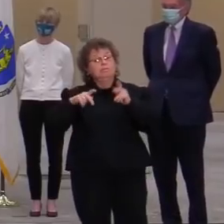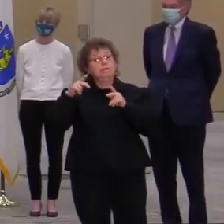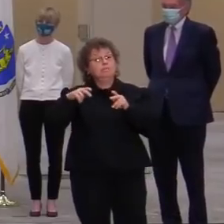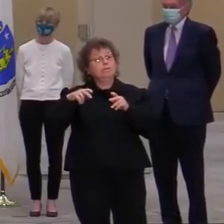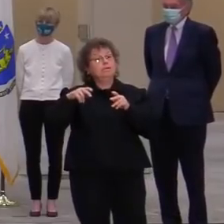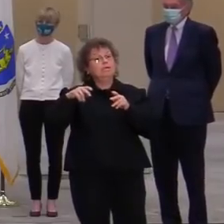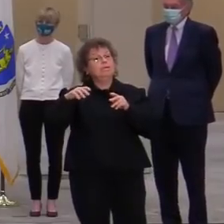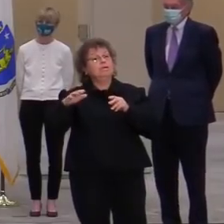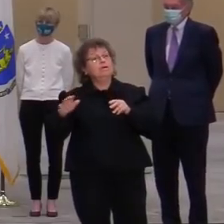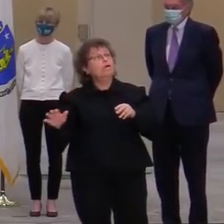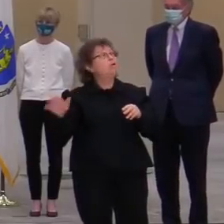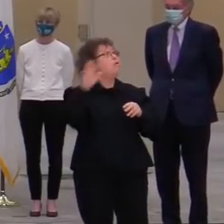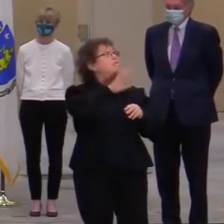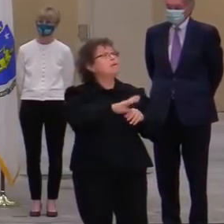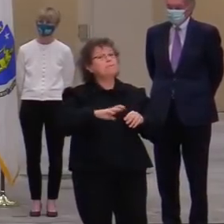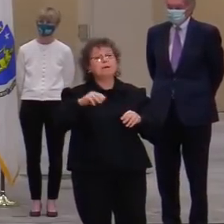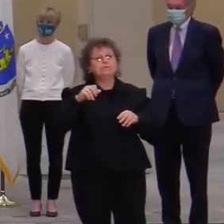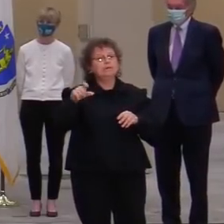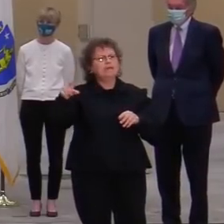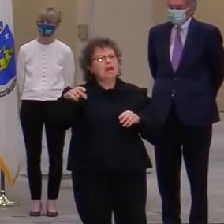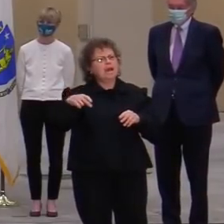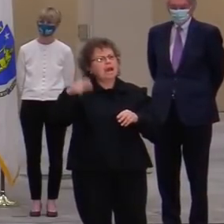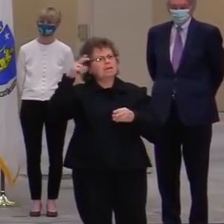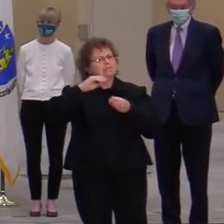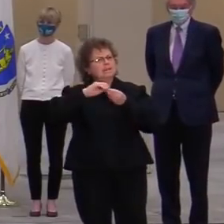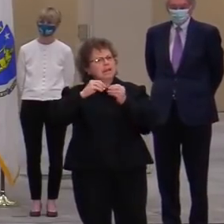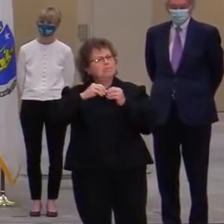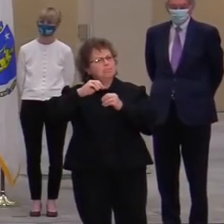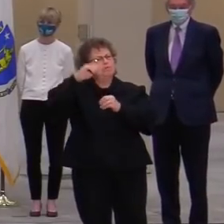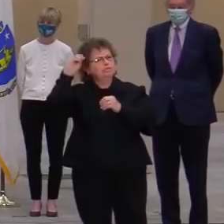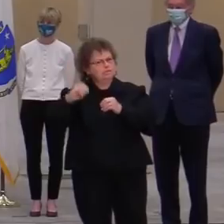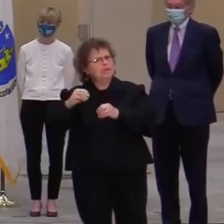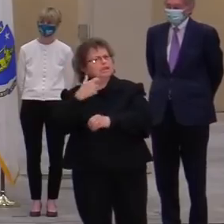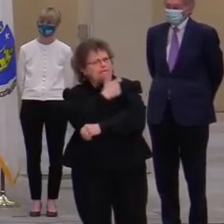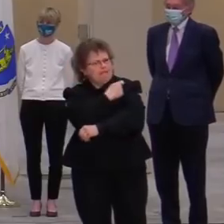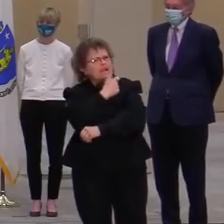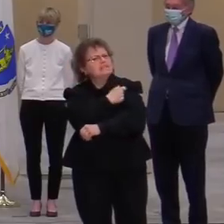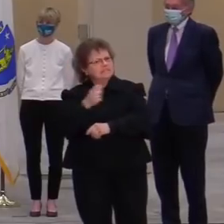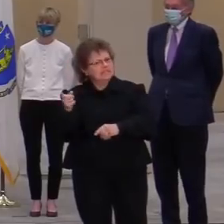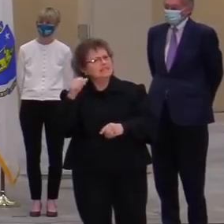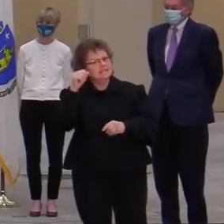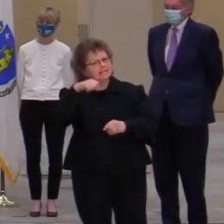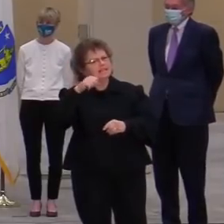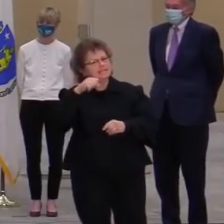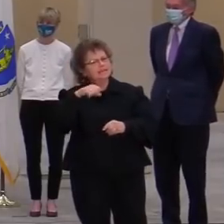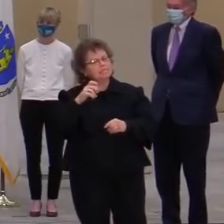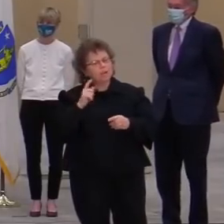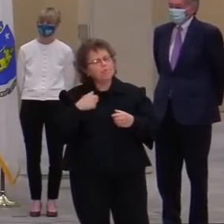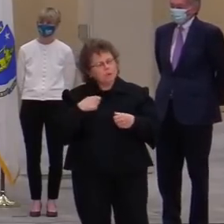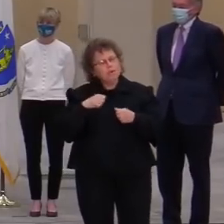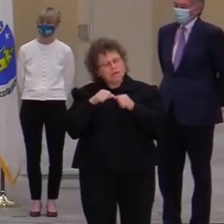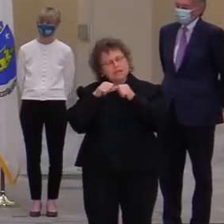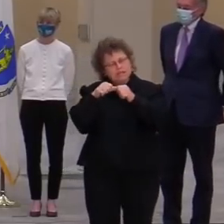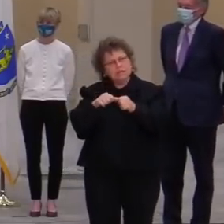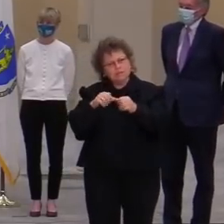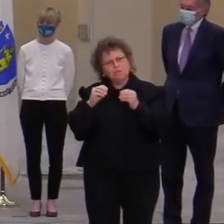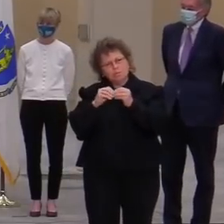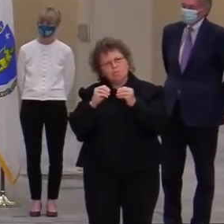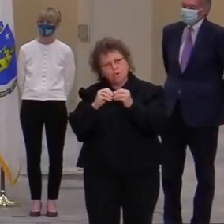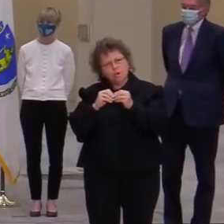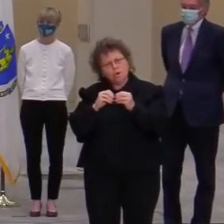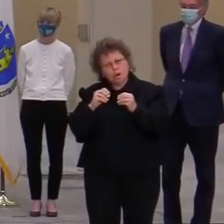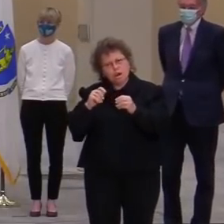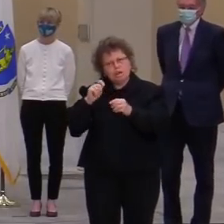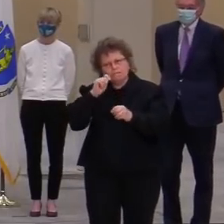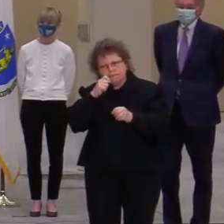vaccinated of any part of Massachusetts. But we're going to continue to be pretty aggressively involved with them around testing, around